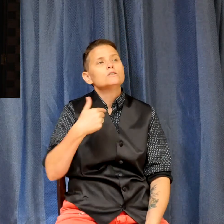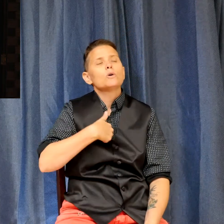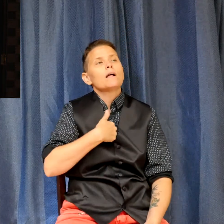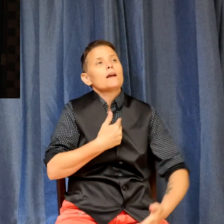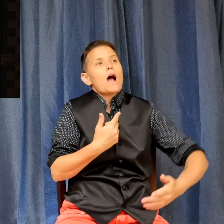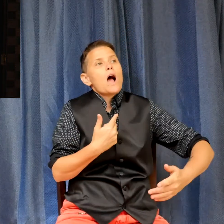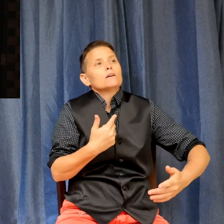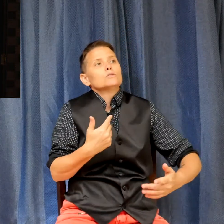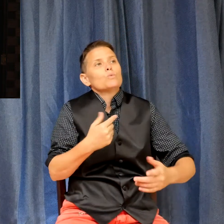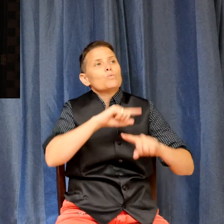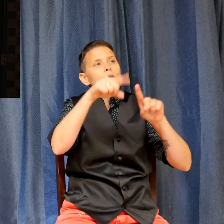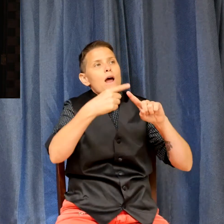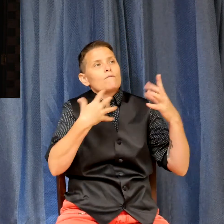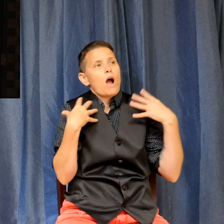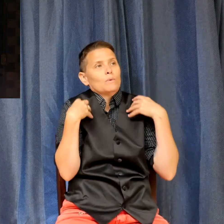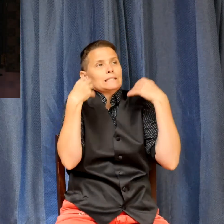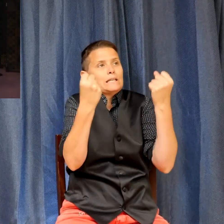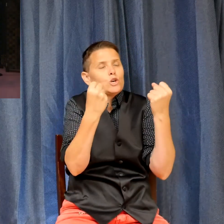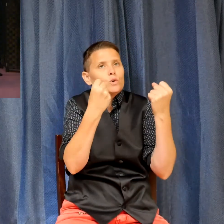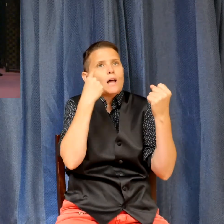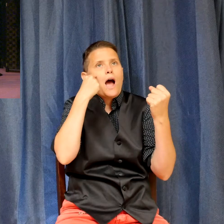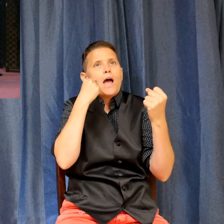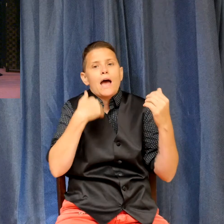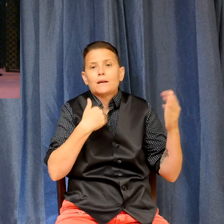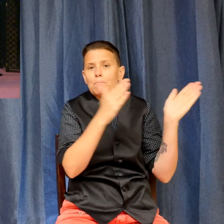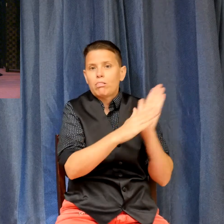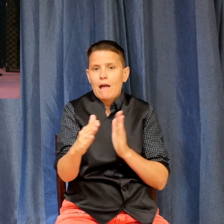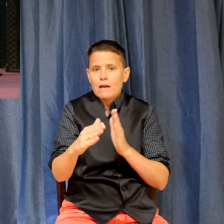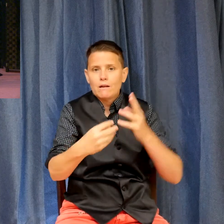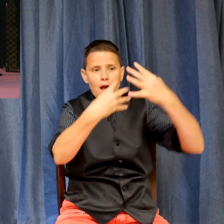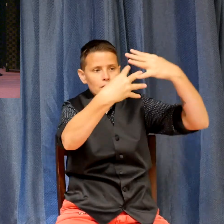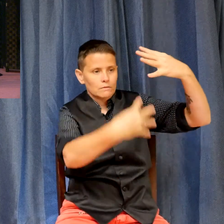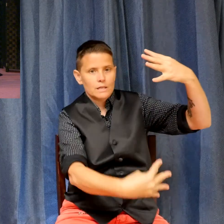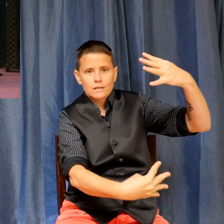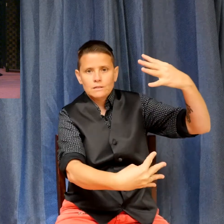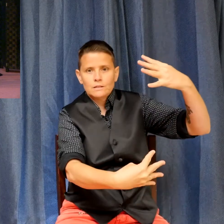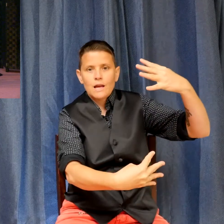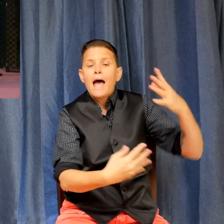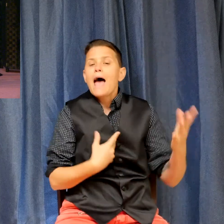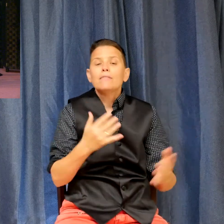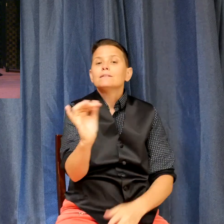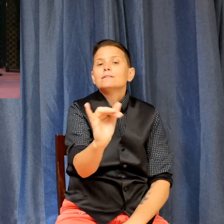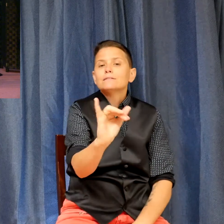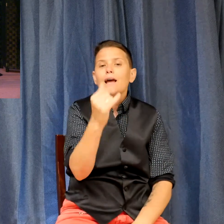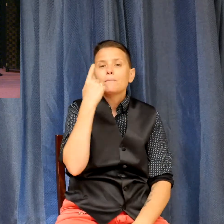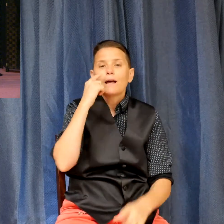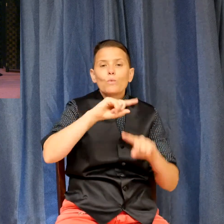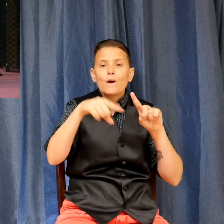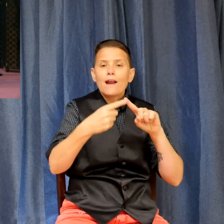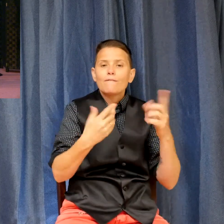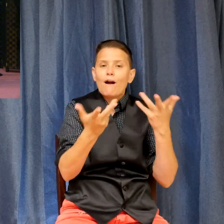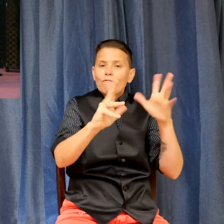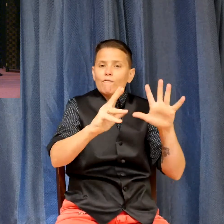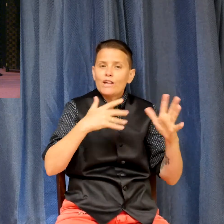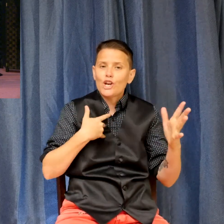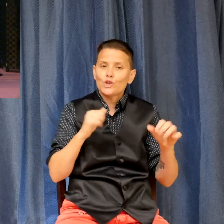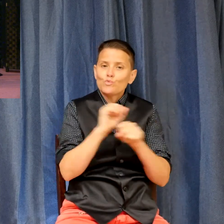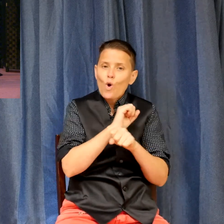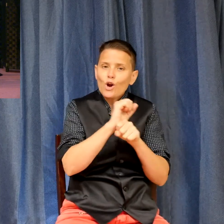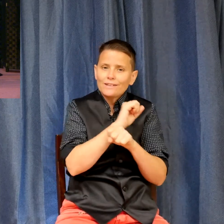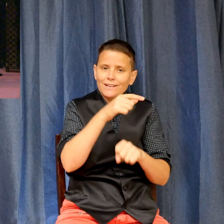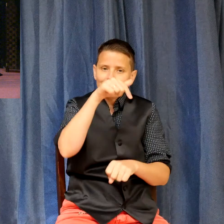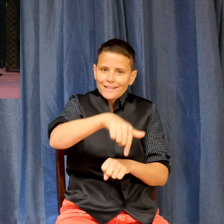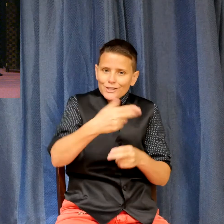travel again. And Tina knows that I'm already doing that for when I'm done working this time. I already know where we're